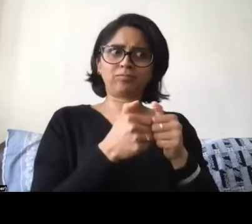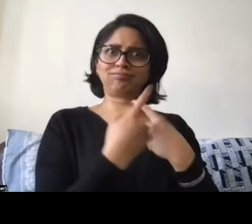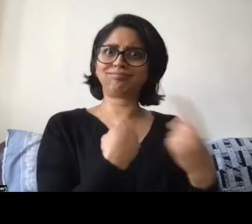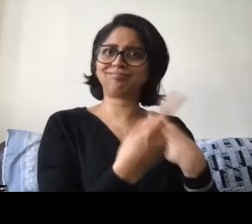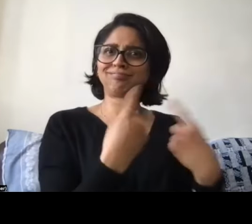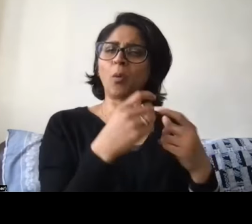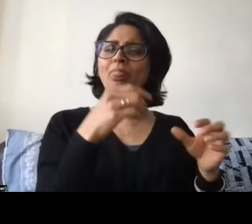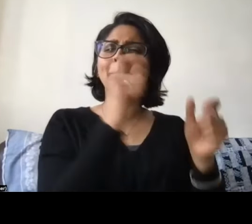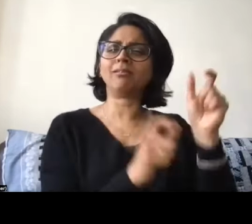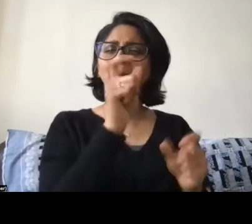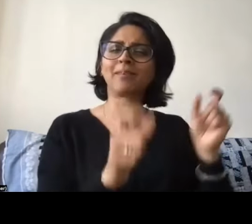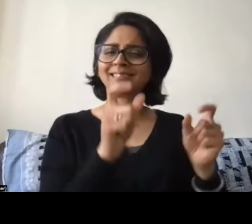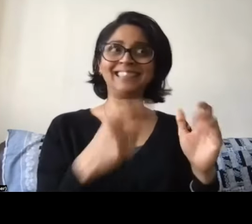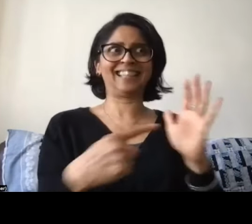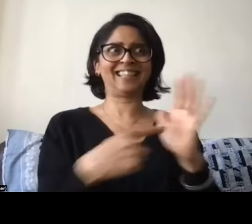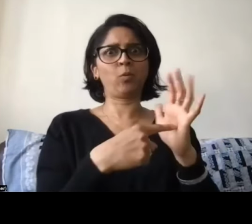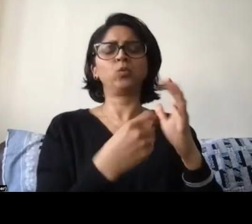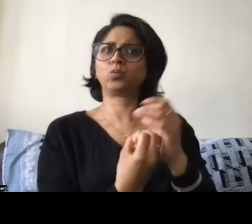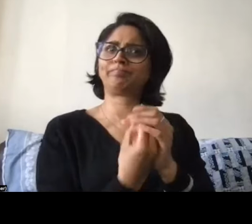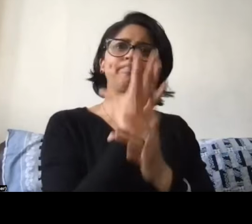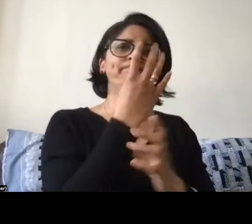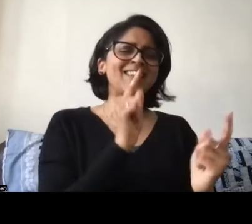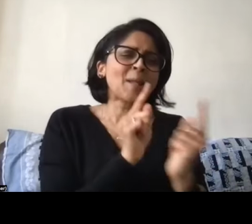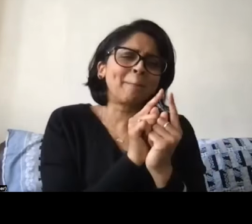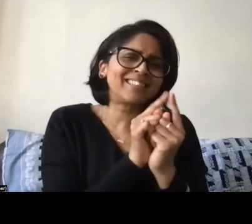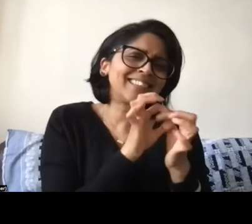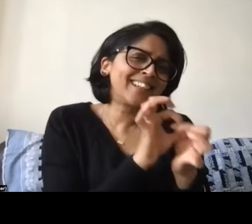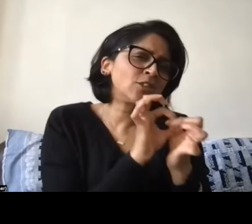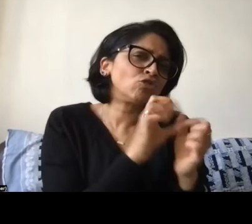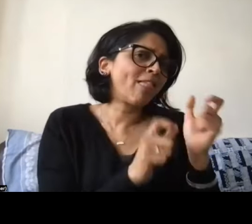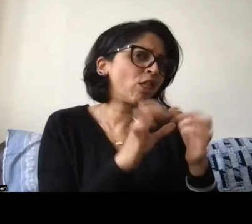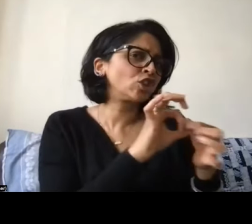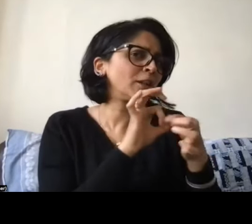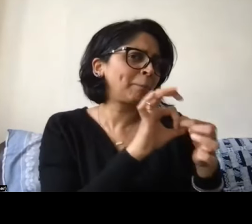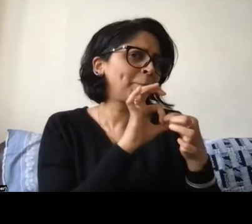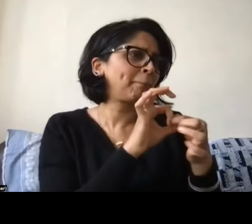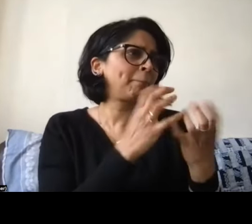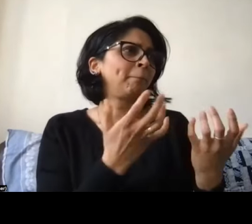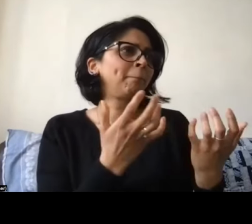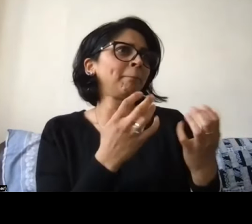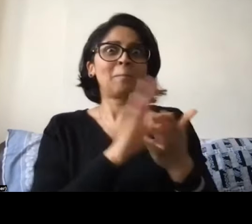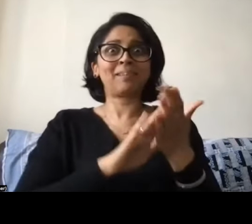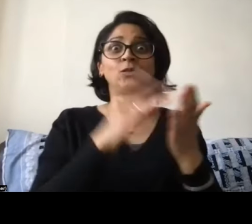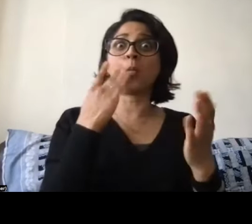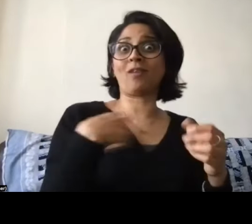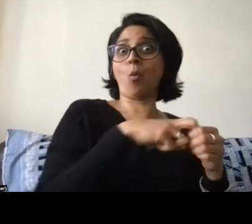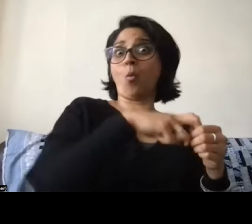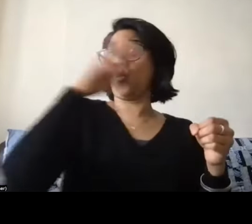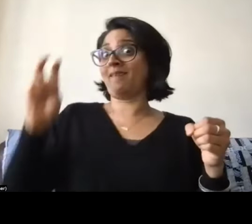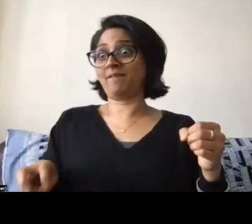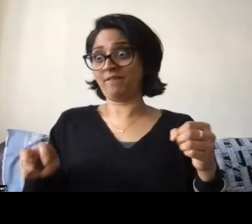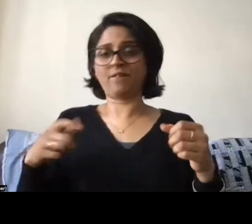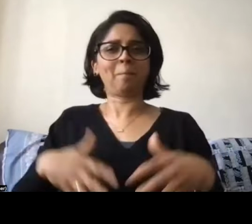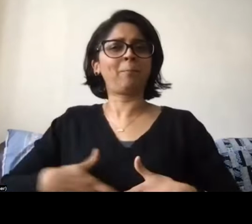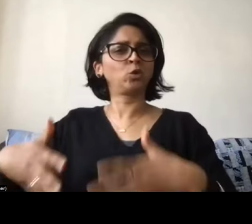So much of those conversations for data collection were informal because it was really important that I developed a rapport with my